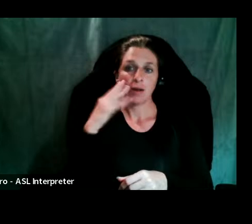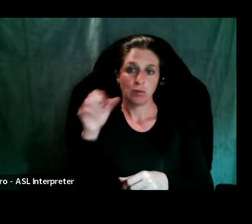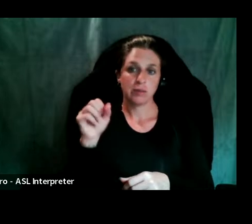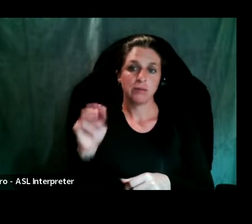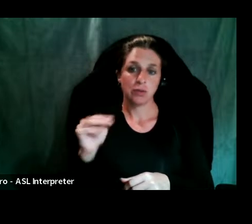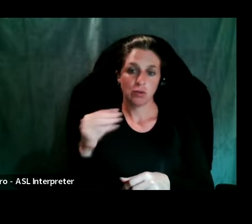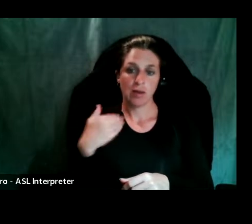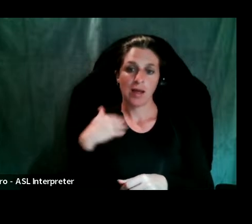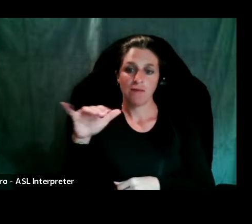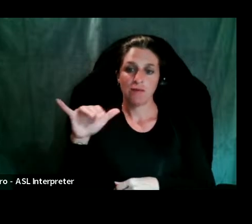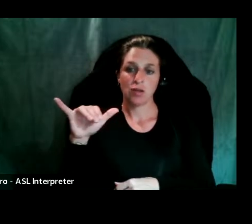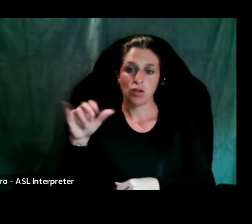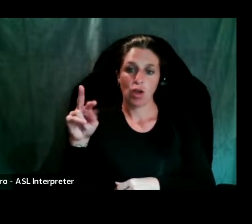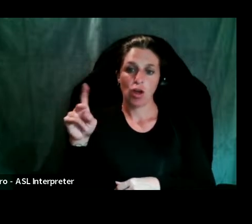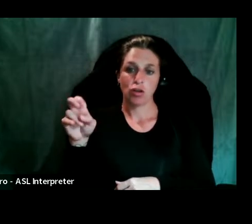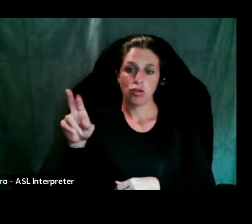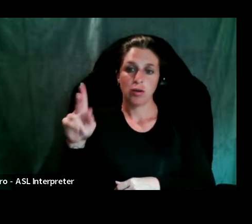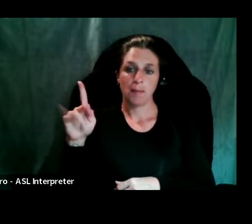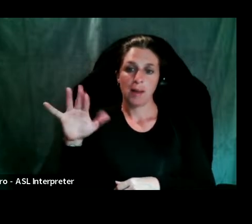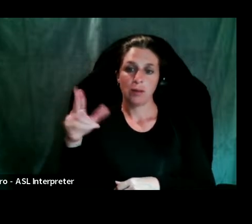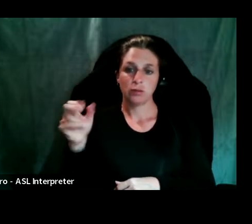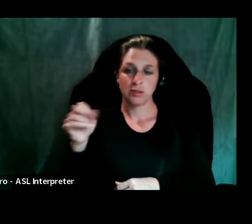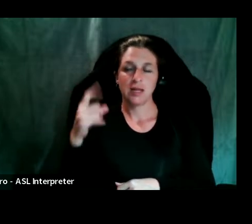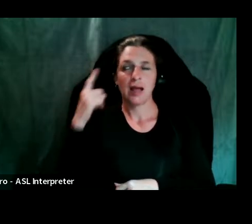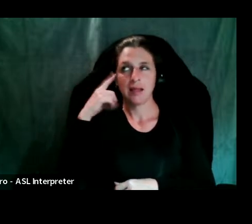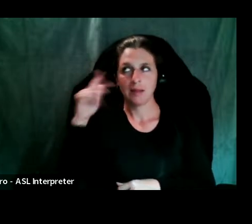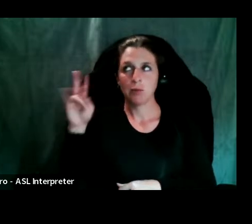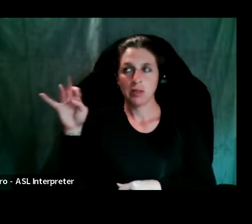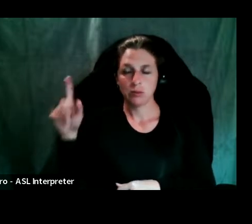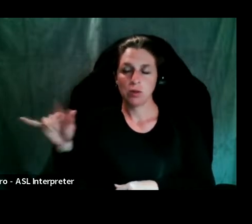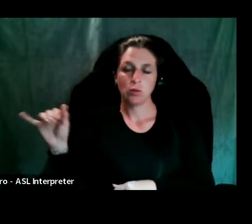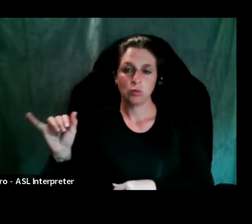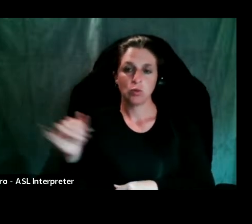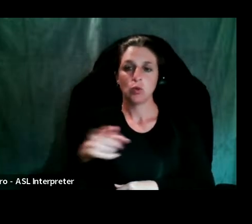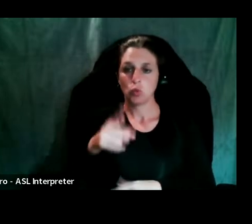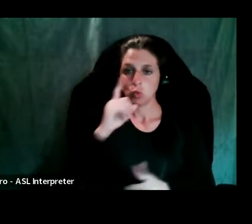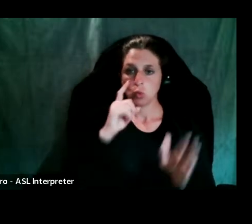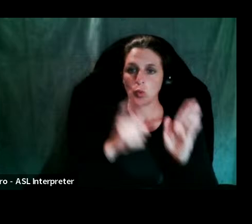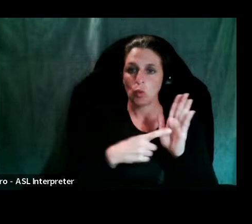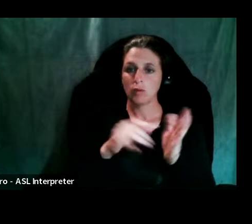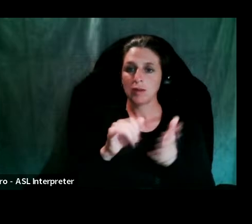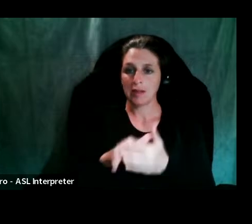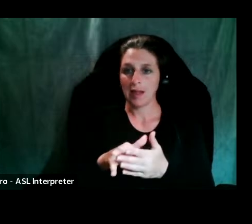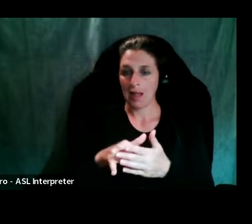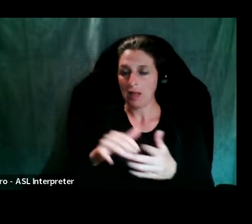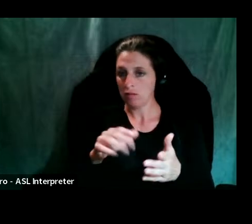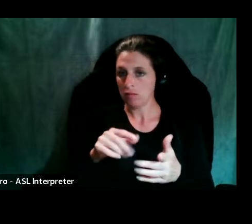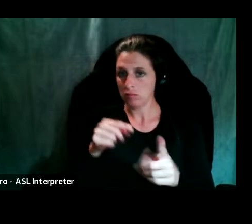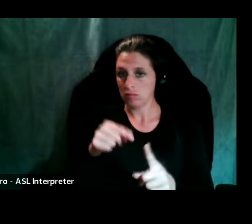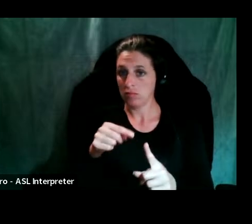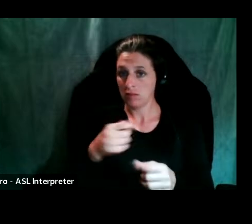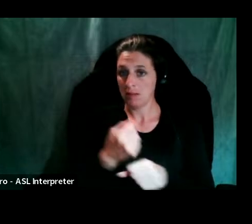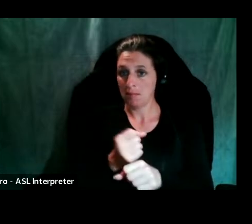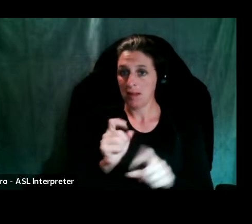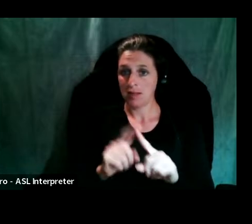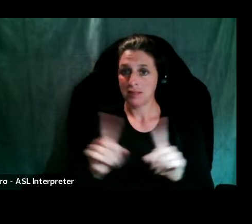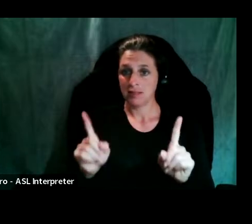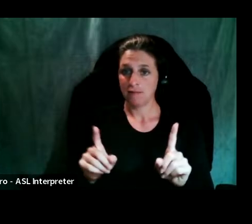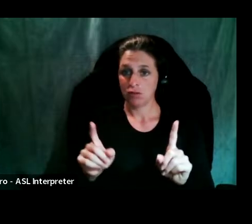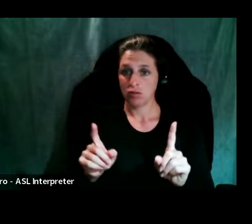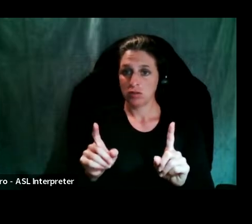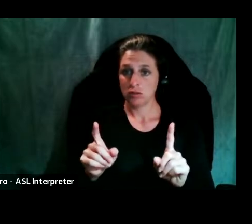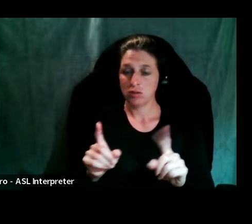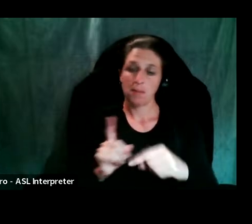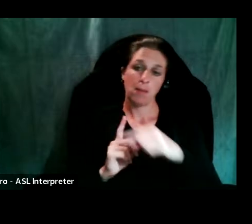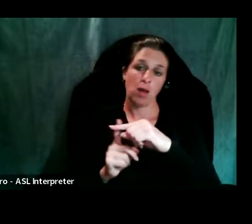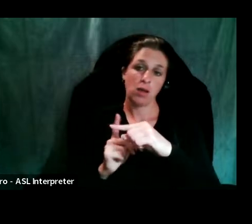Yonder pouches. I think Peninsula does. Too. Do you notice that makes a difference, a